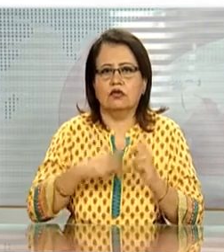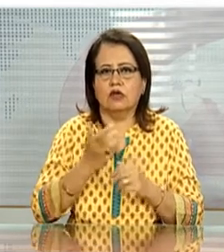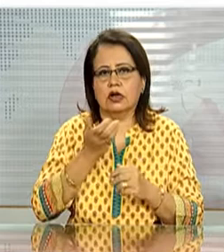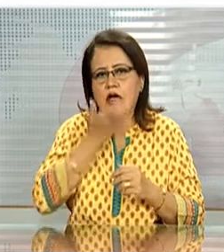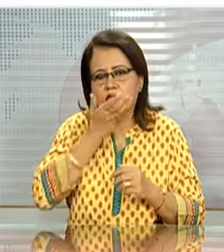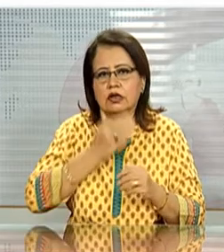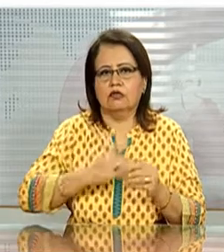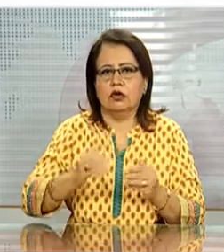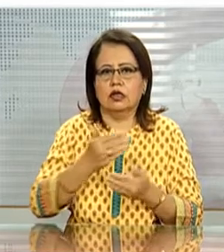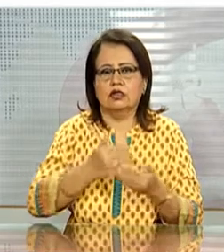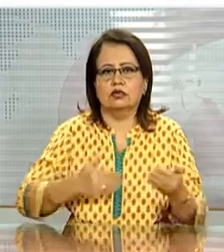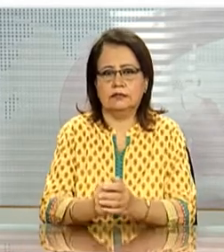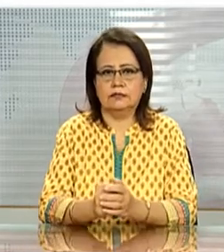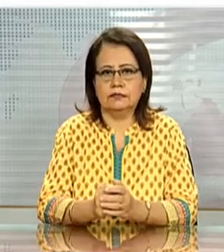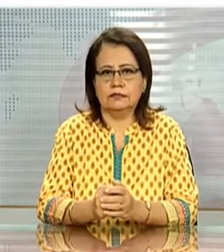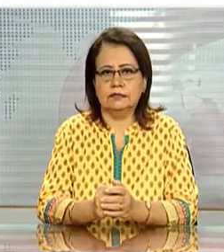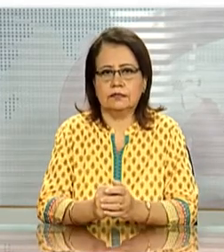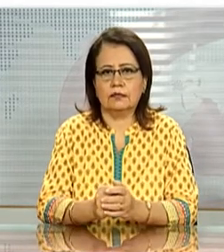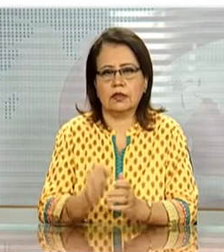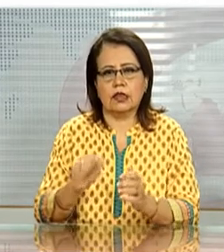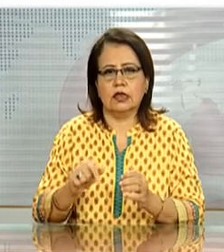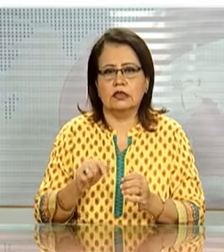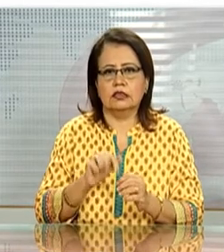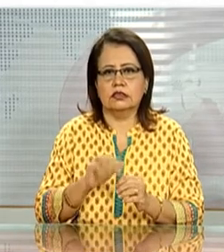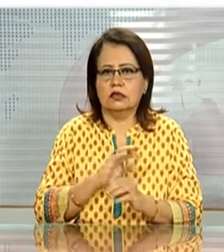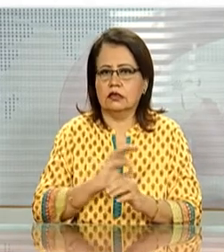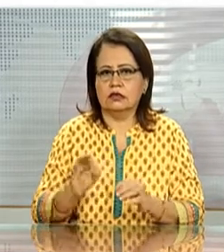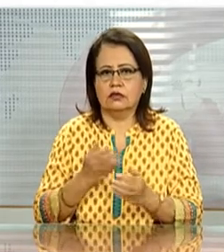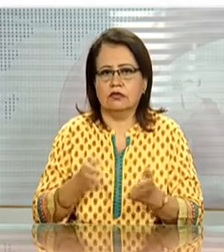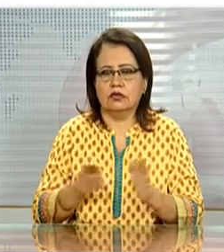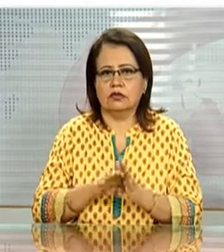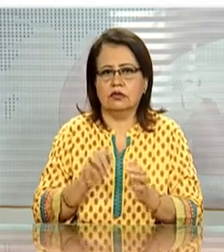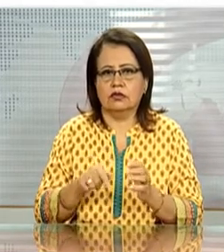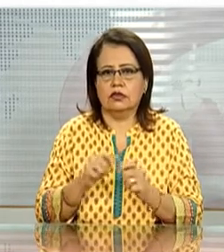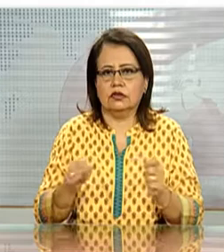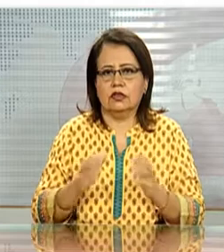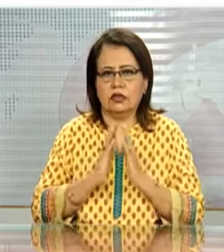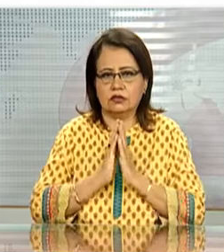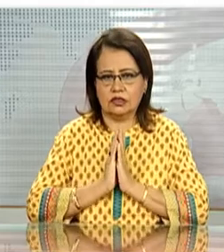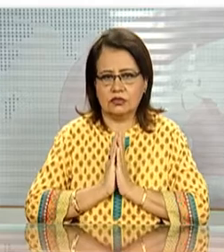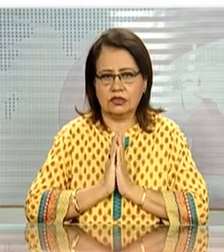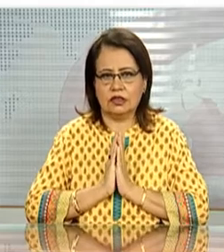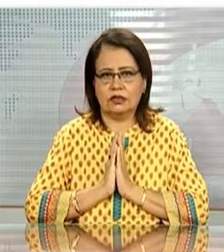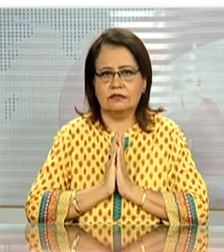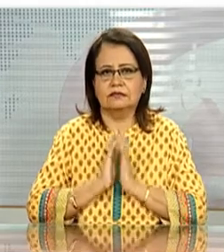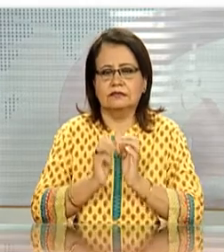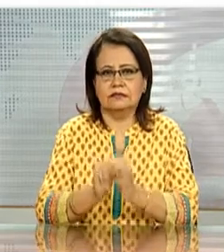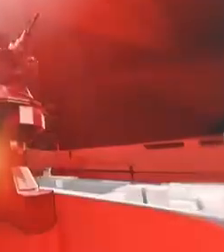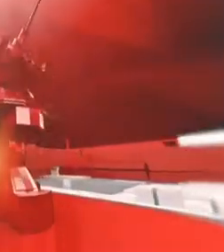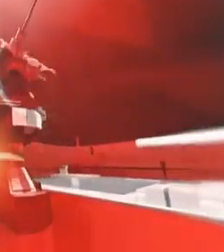cavi river water issue and with that it's a wrap on this edition of the news thanks for being with